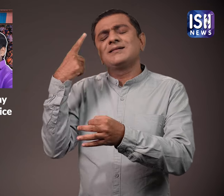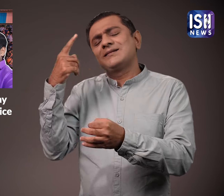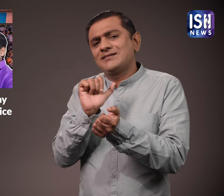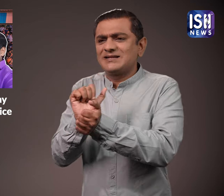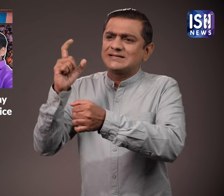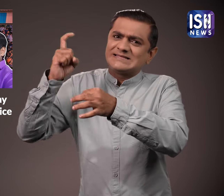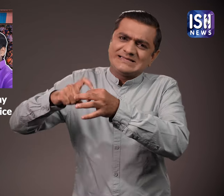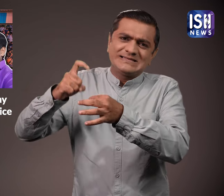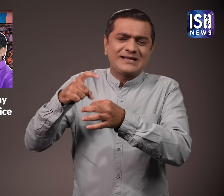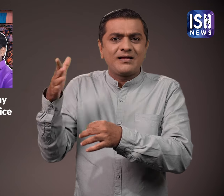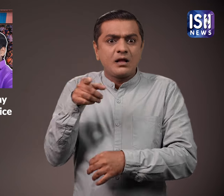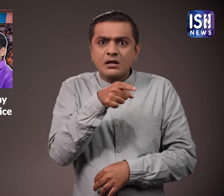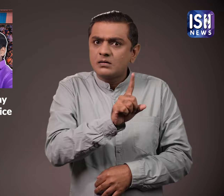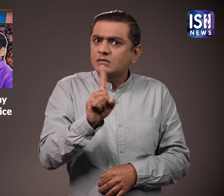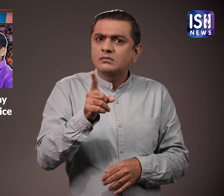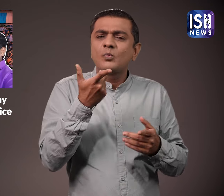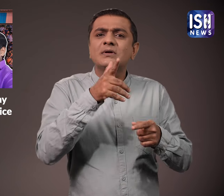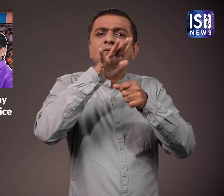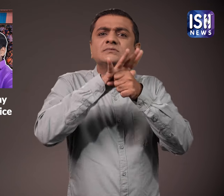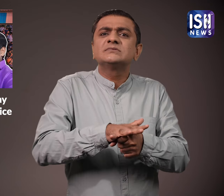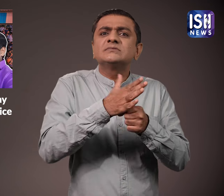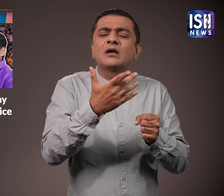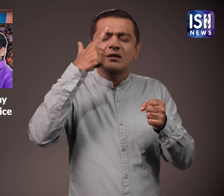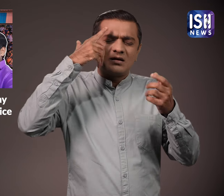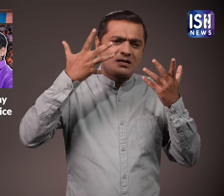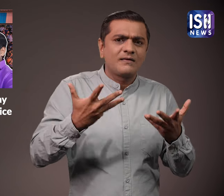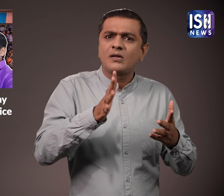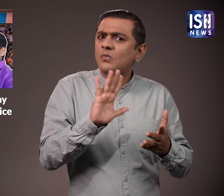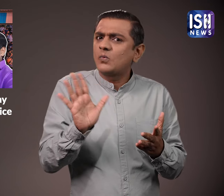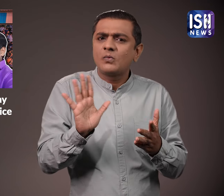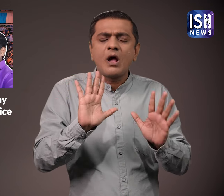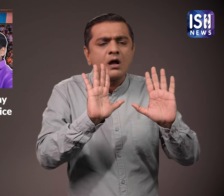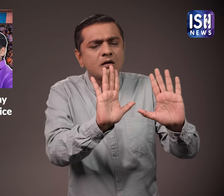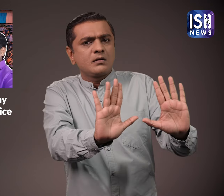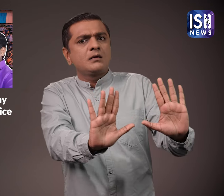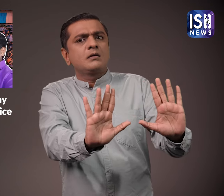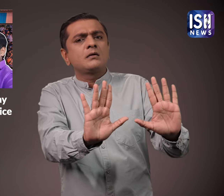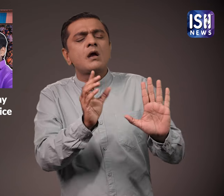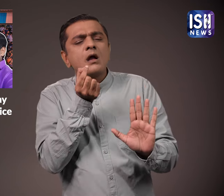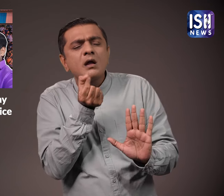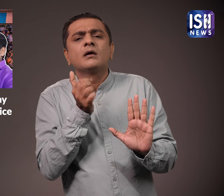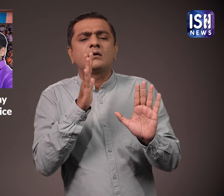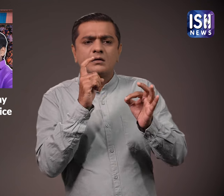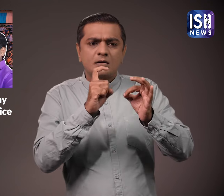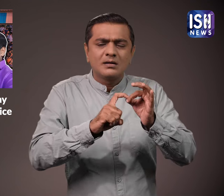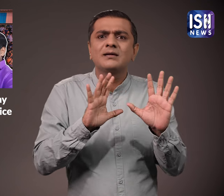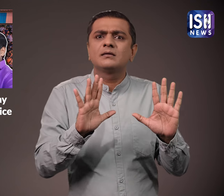Shinde should have been interrogated. But interrogating the victims and their parents repeatedly was unjust and